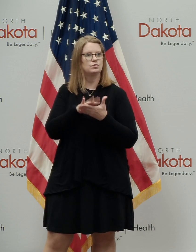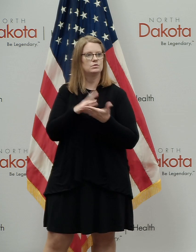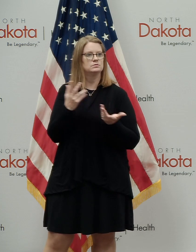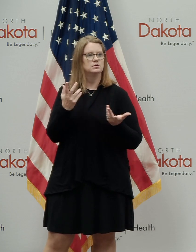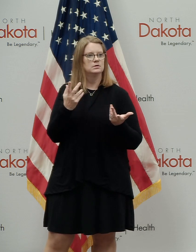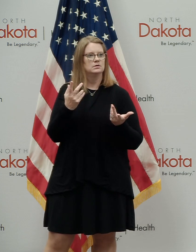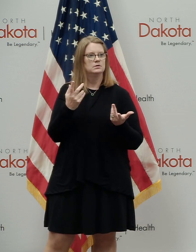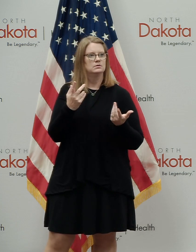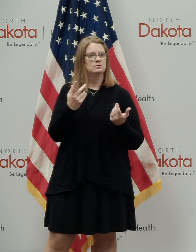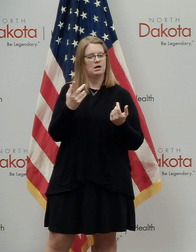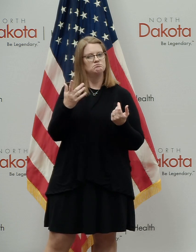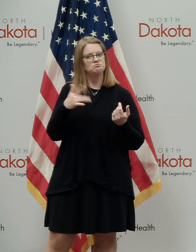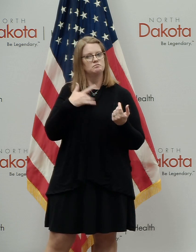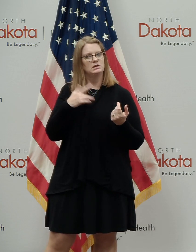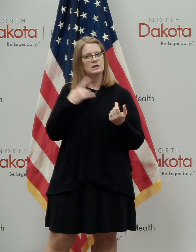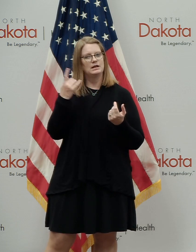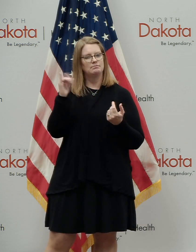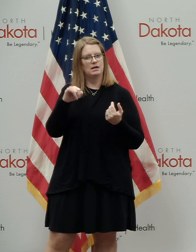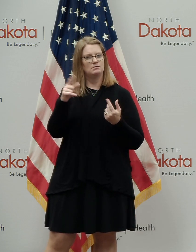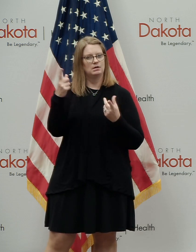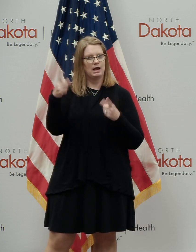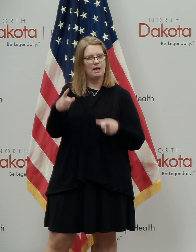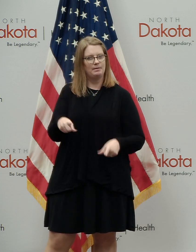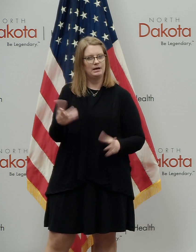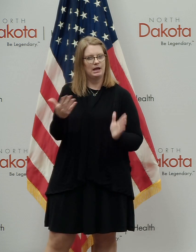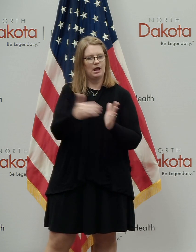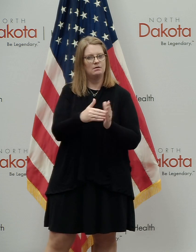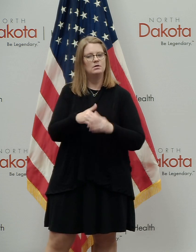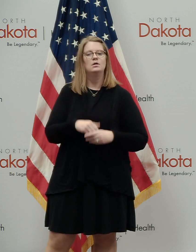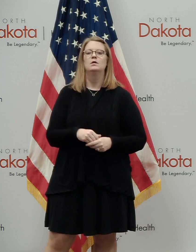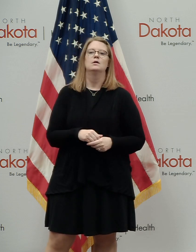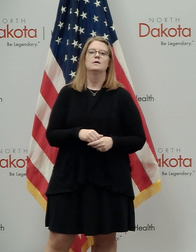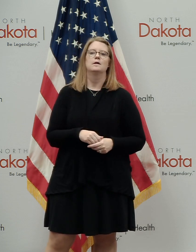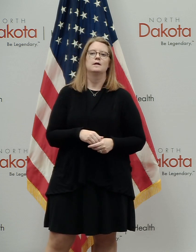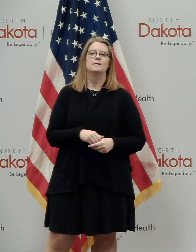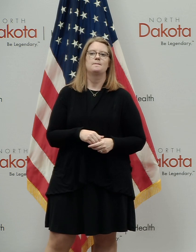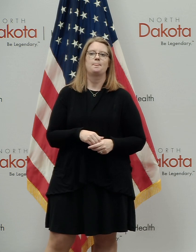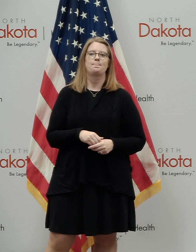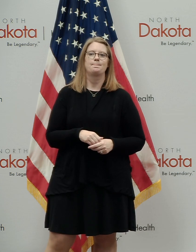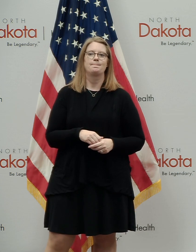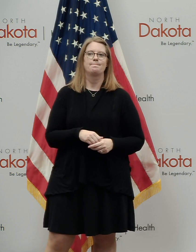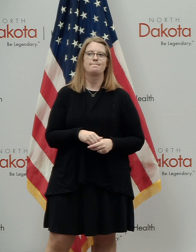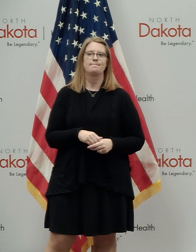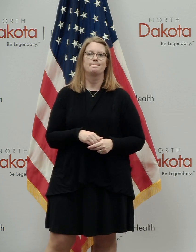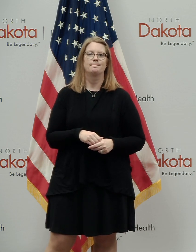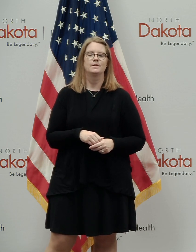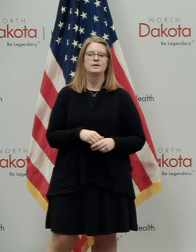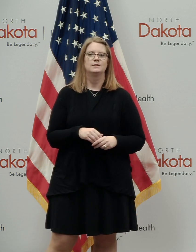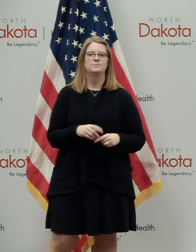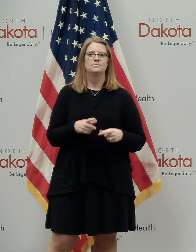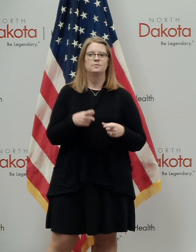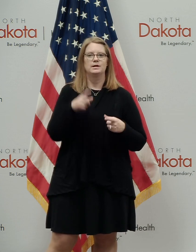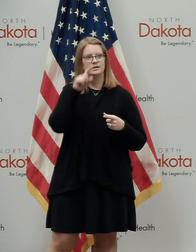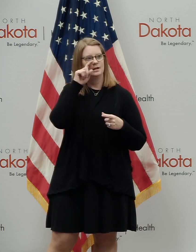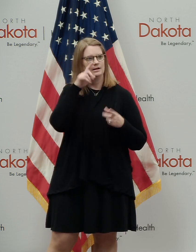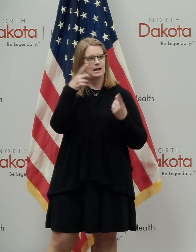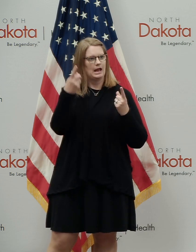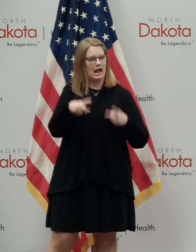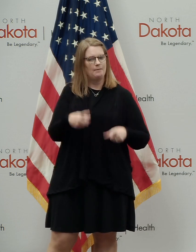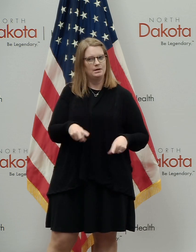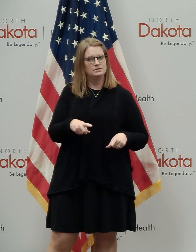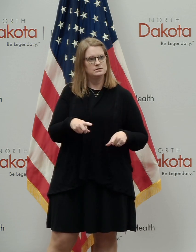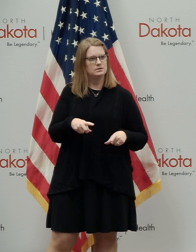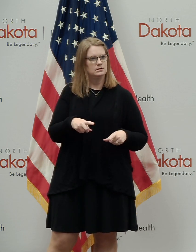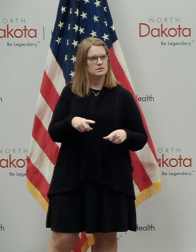see something like that happening again. And so, as I said before, when that happens, I'll guarantee you there's going to be a